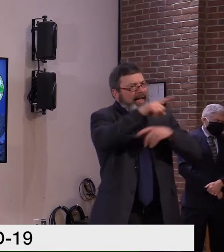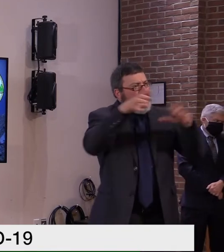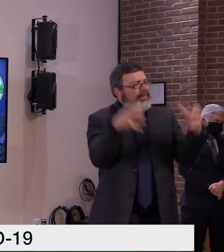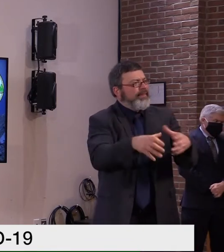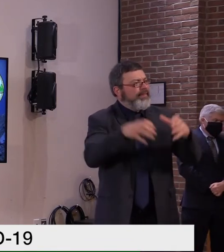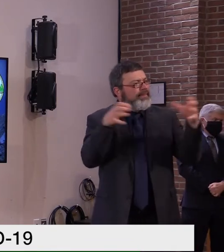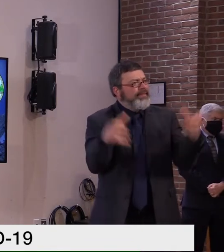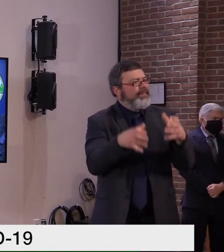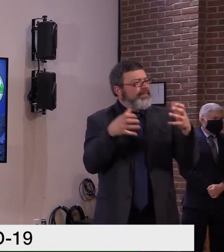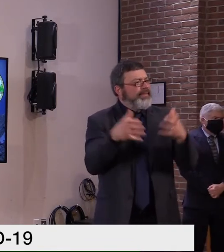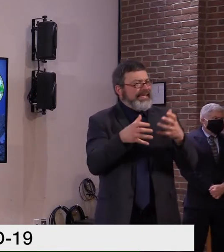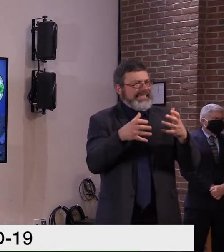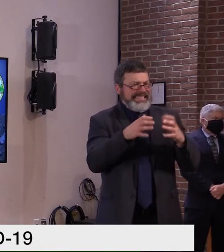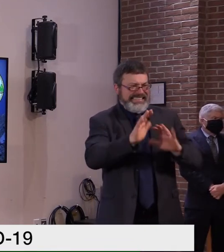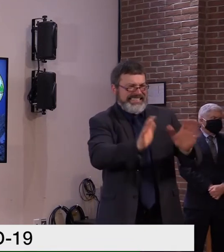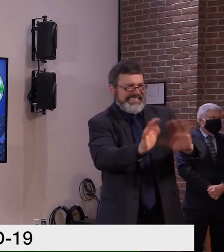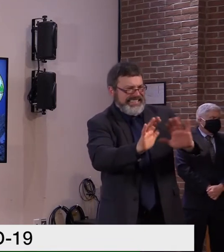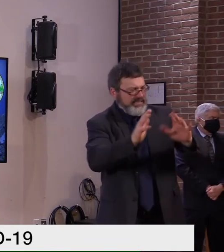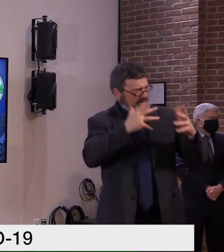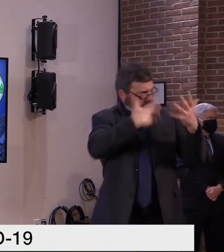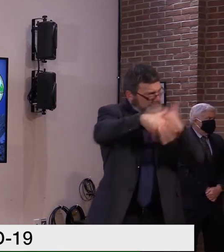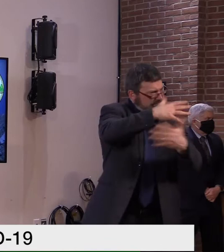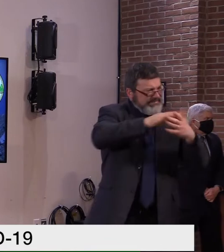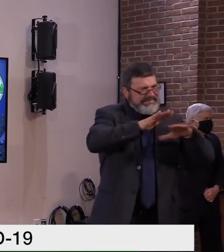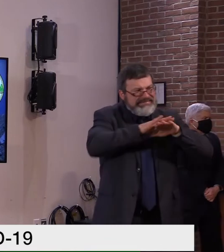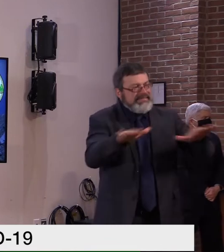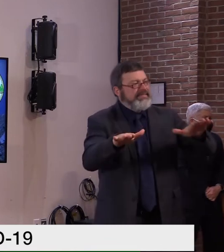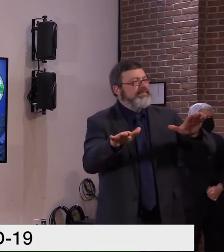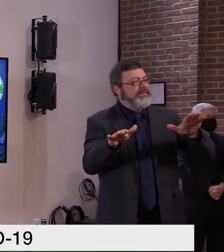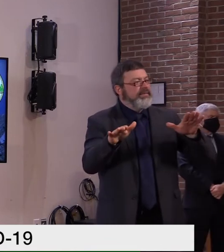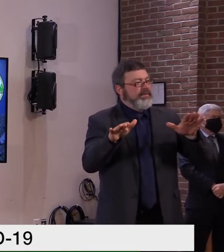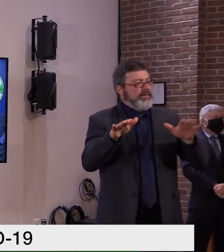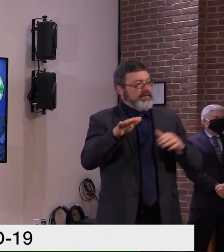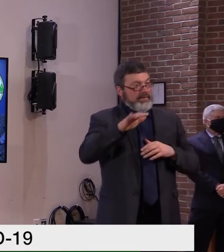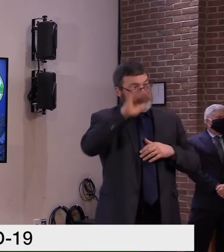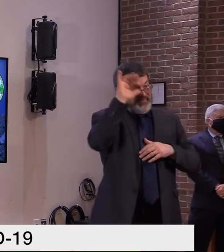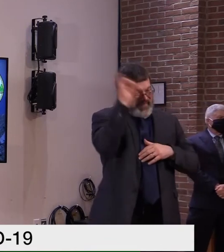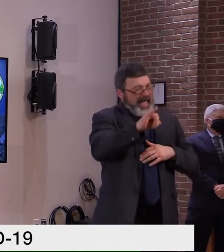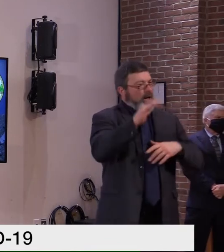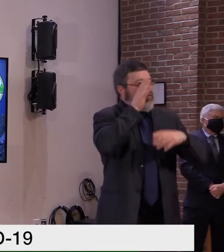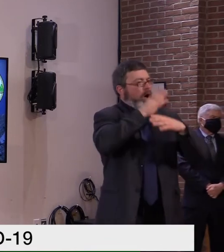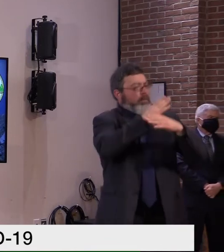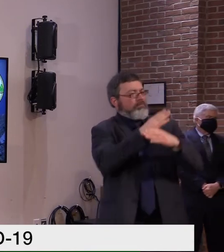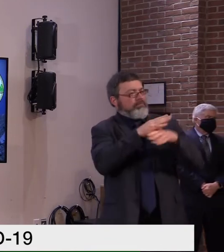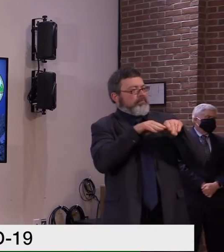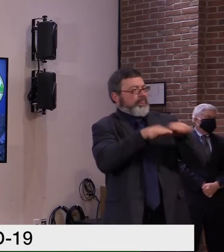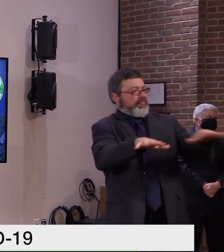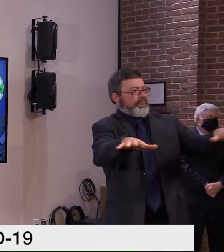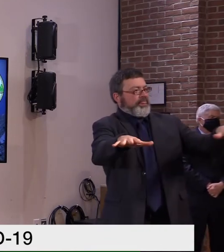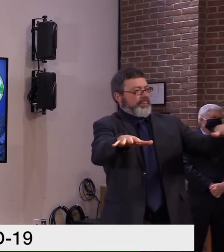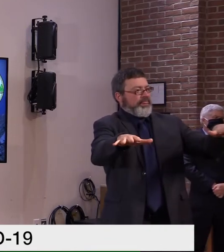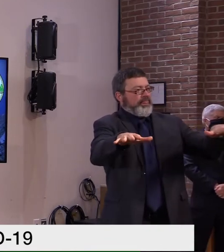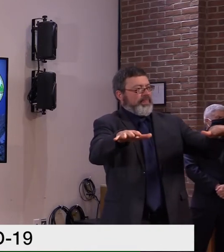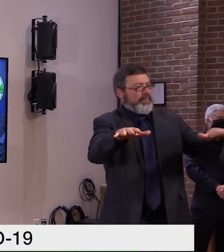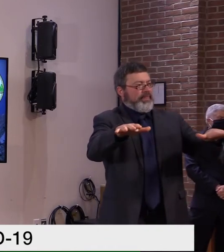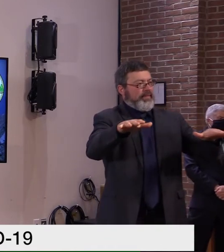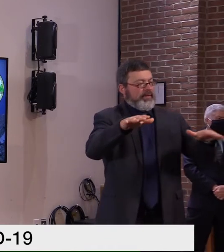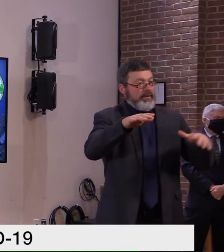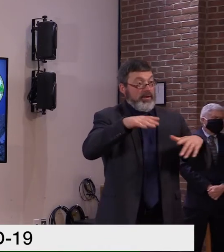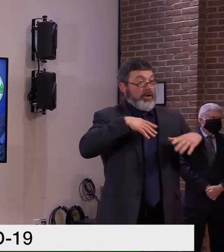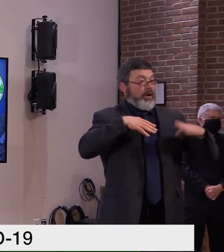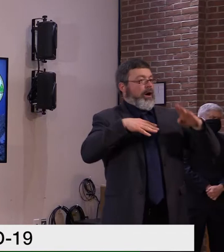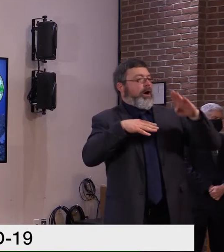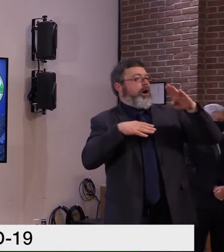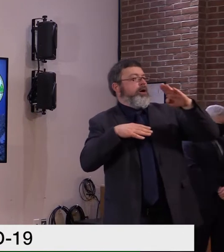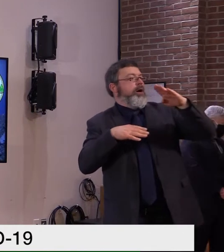prevent further spread of COVID-19, we can weather the current surge in cases. If you did